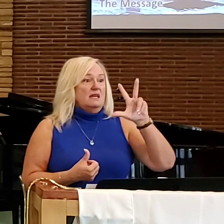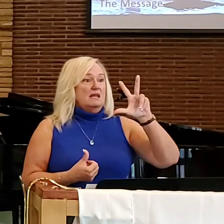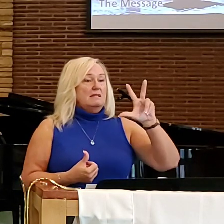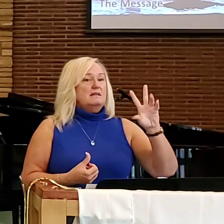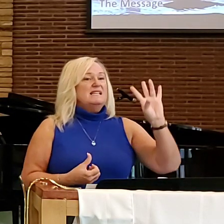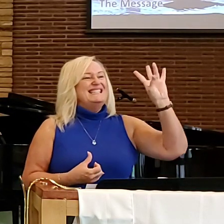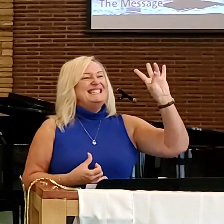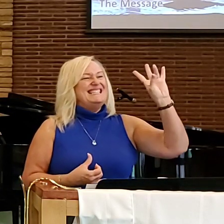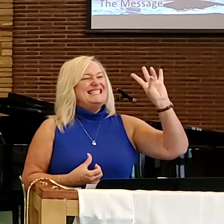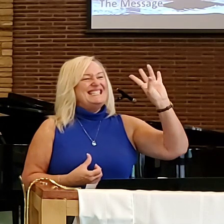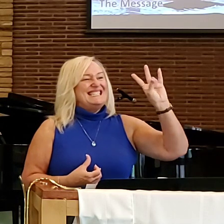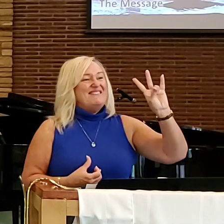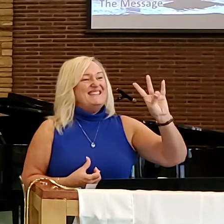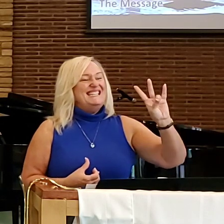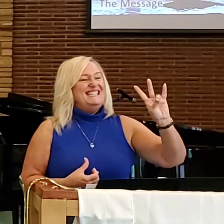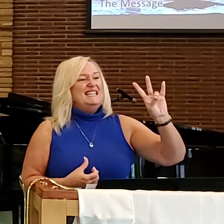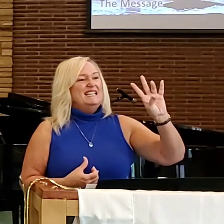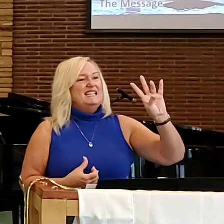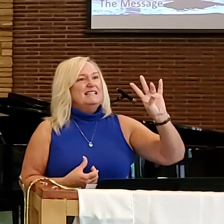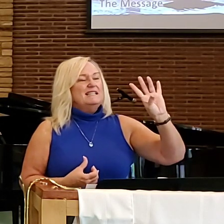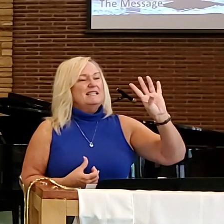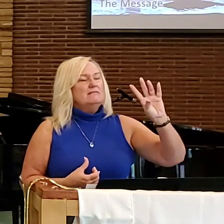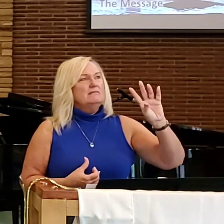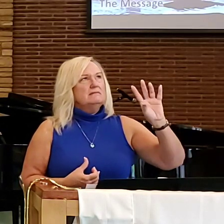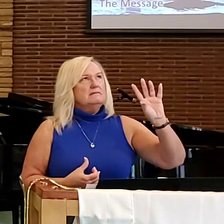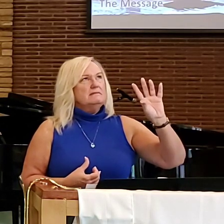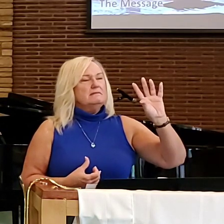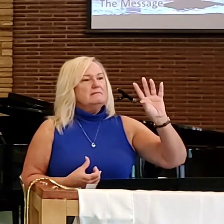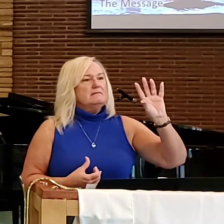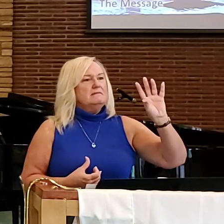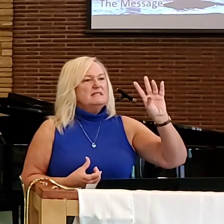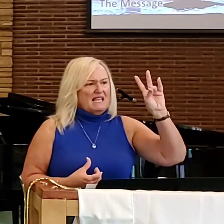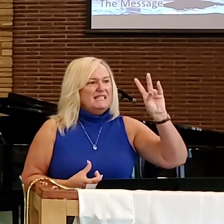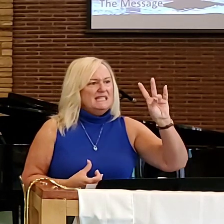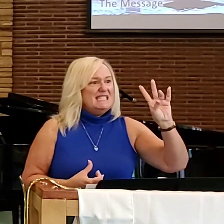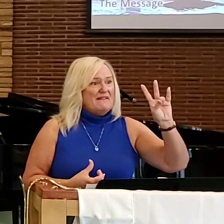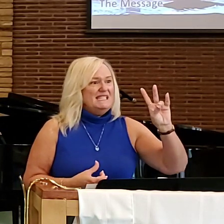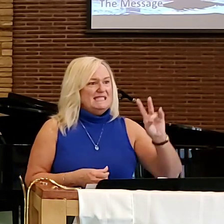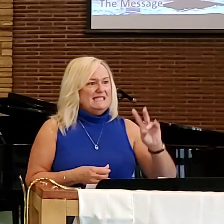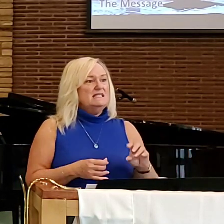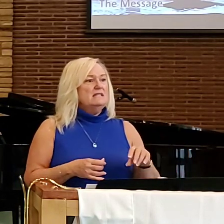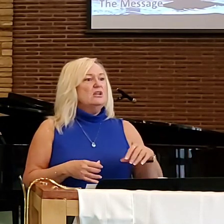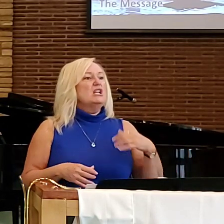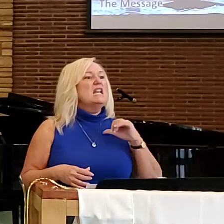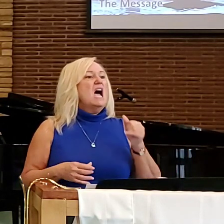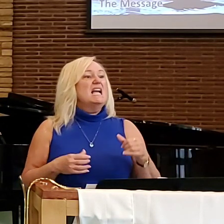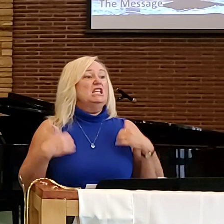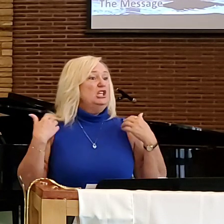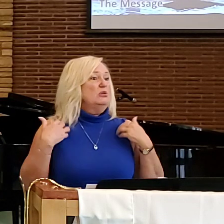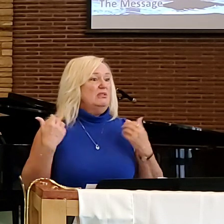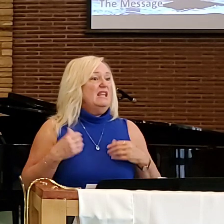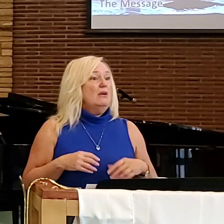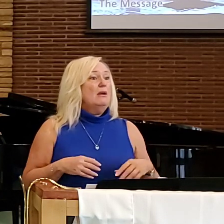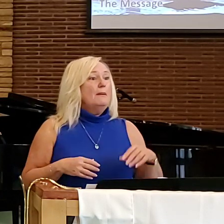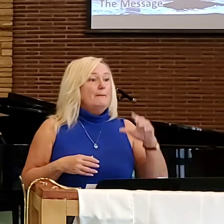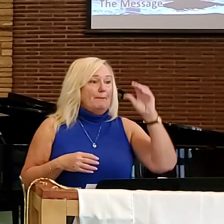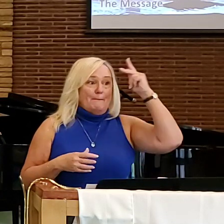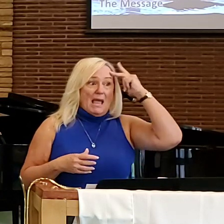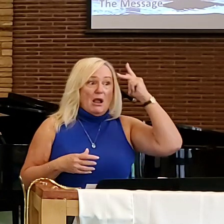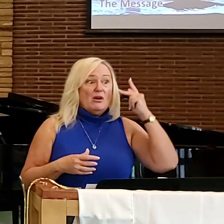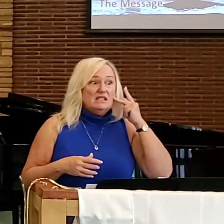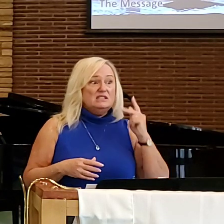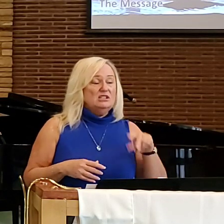76% of those who work at a minimum wage are not teens. They have to pay rent and utility